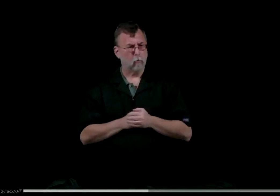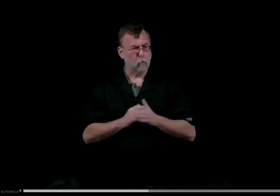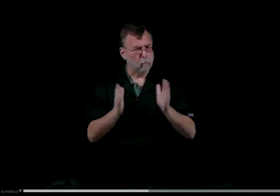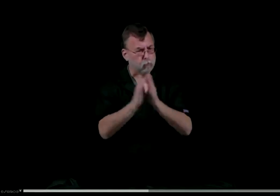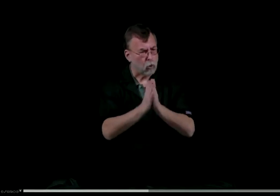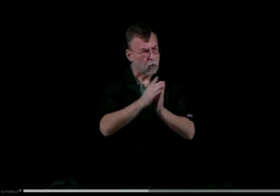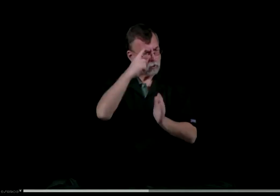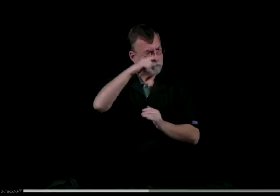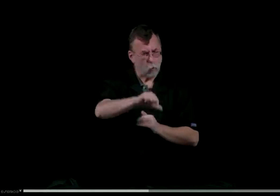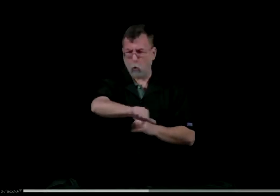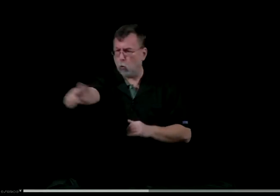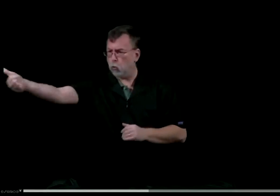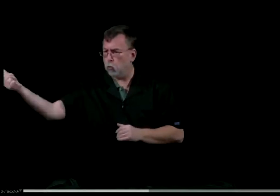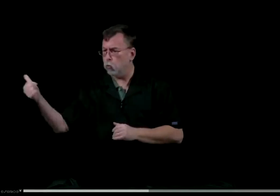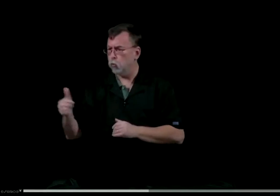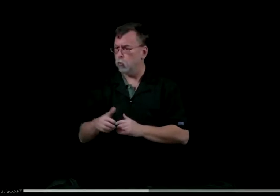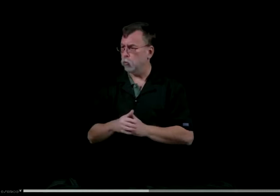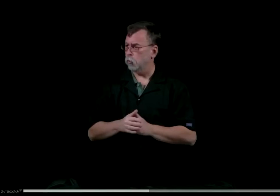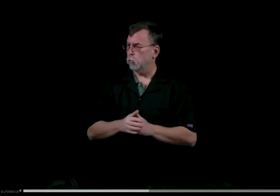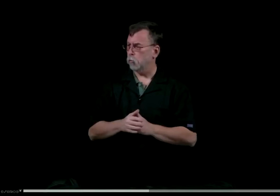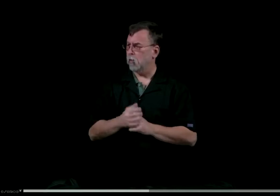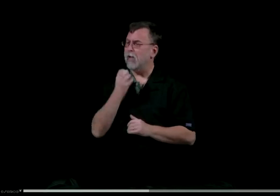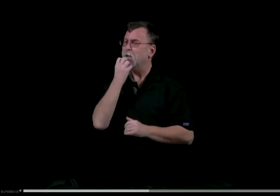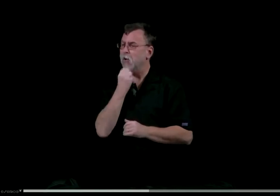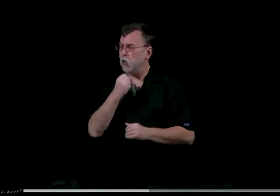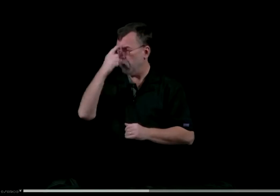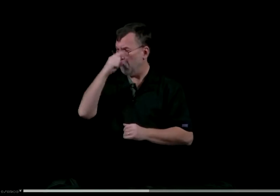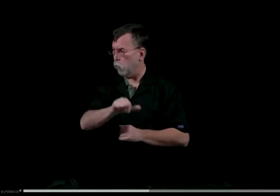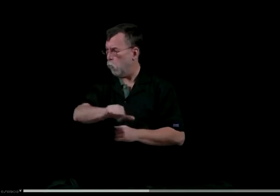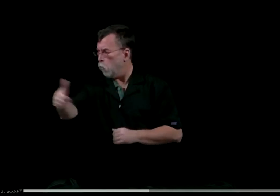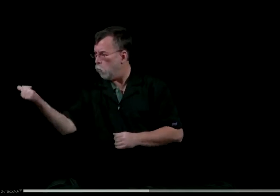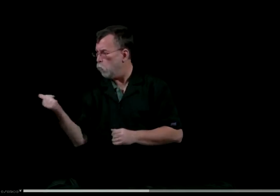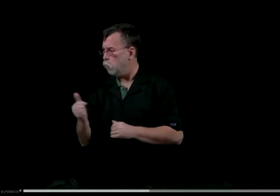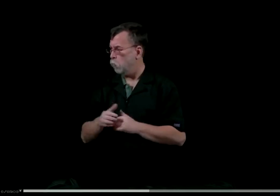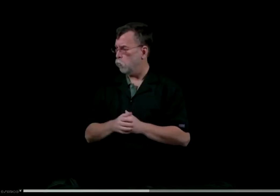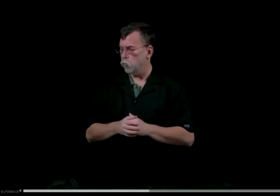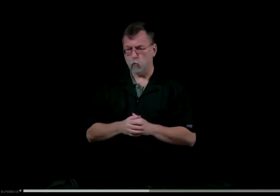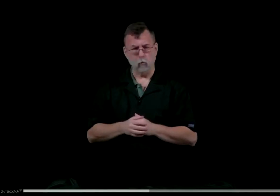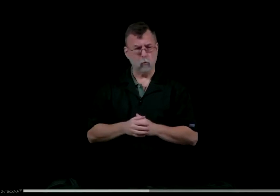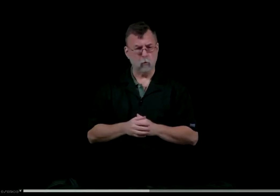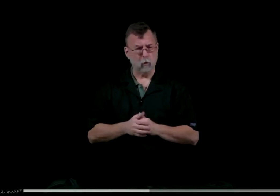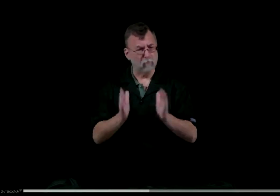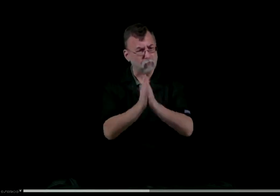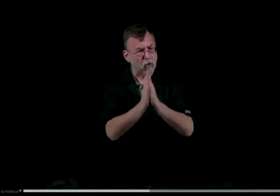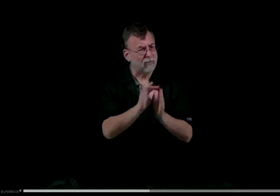God. We pray for other people. We care for other people.